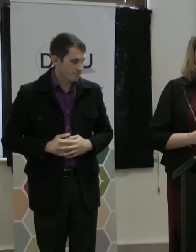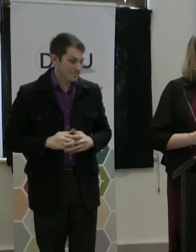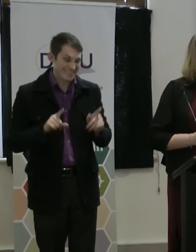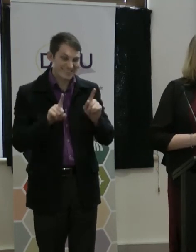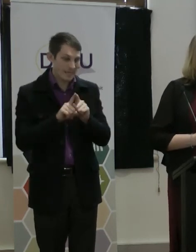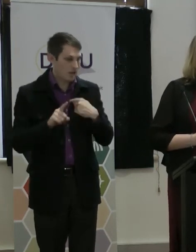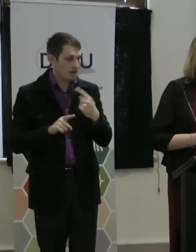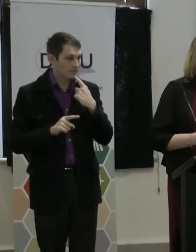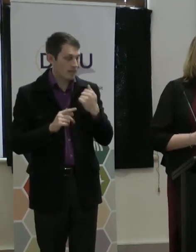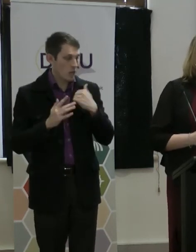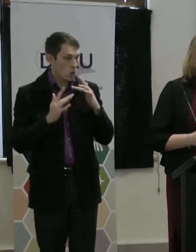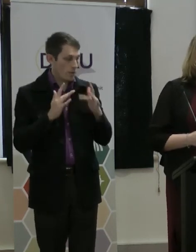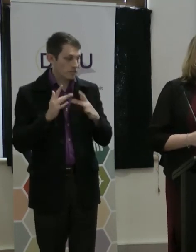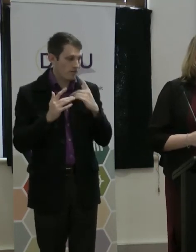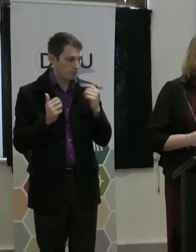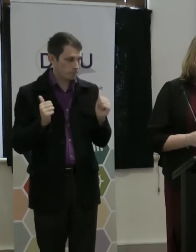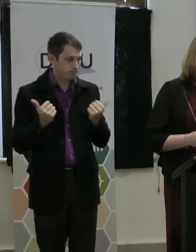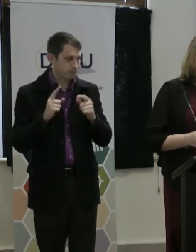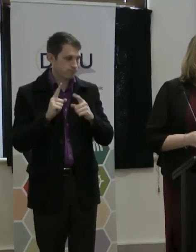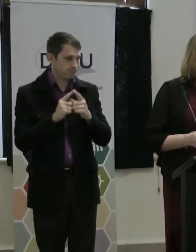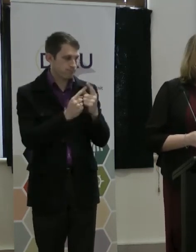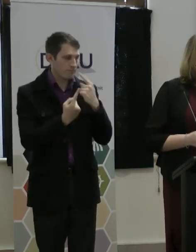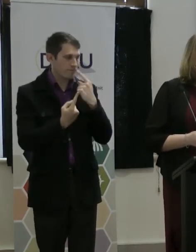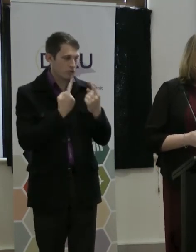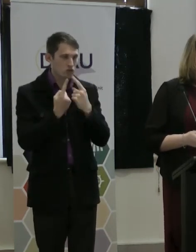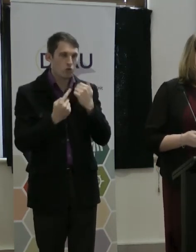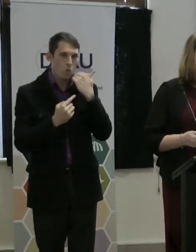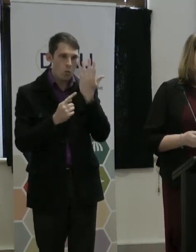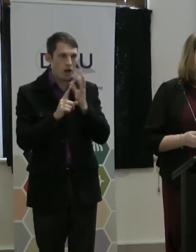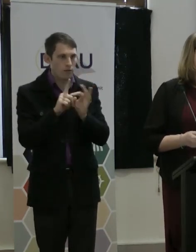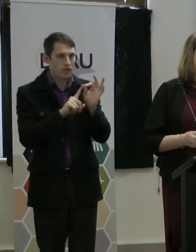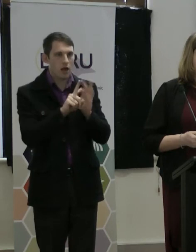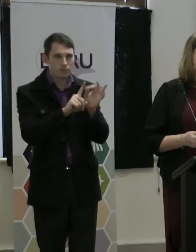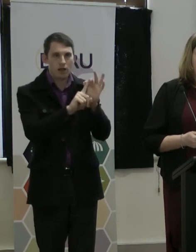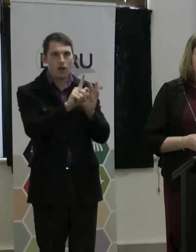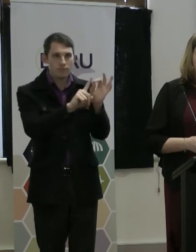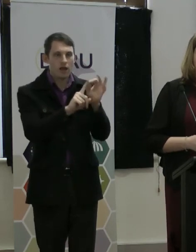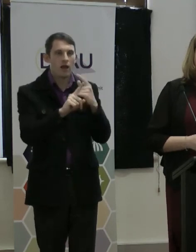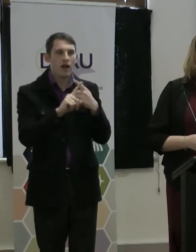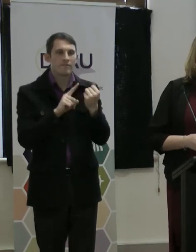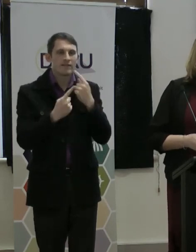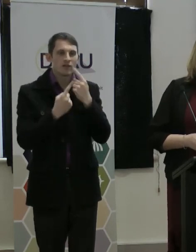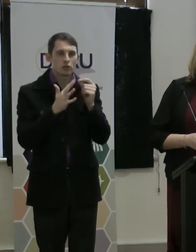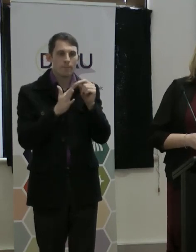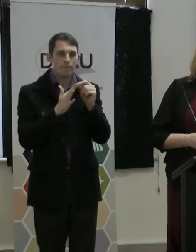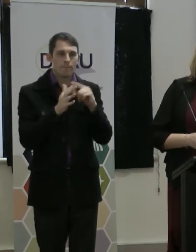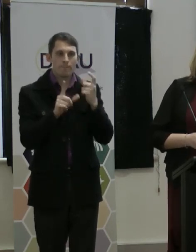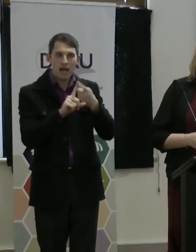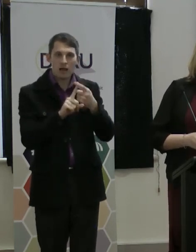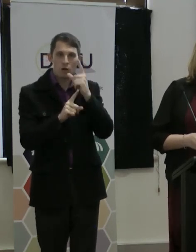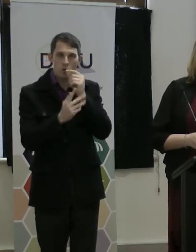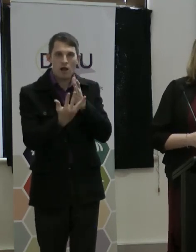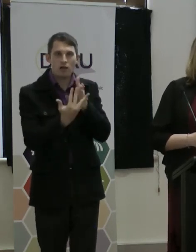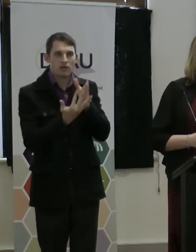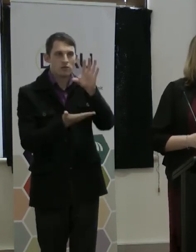our website has a whole range of information that's constantly being updated. There's also a range of information packs that are available to download from the